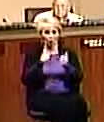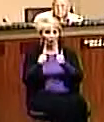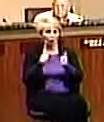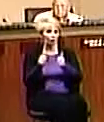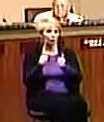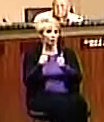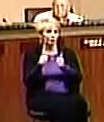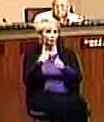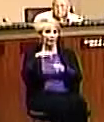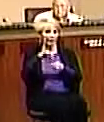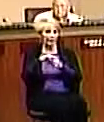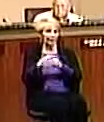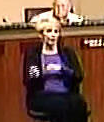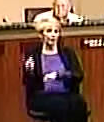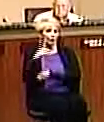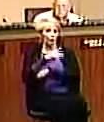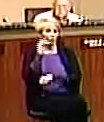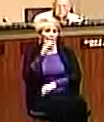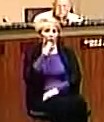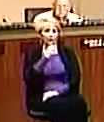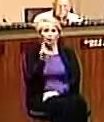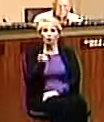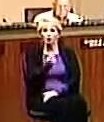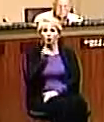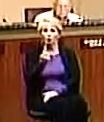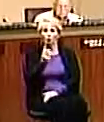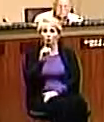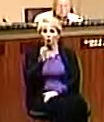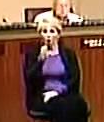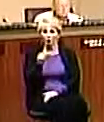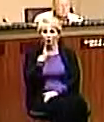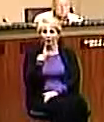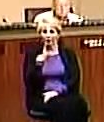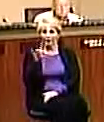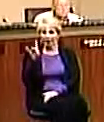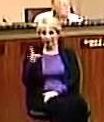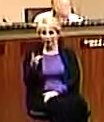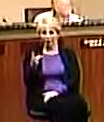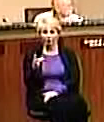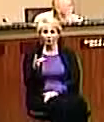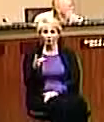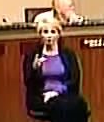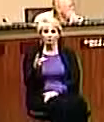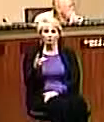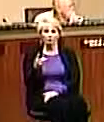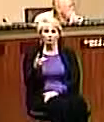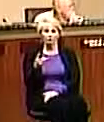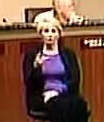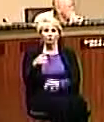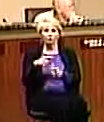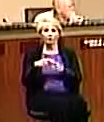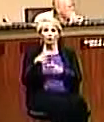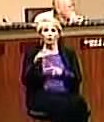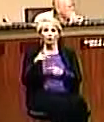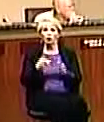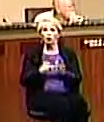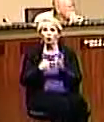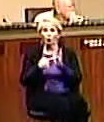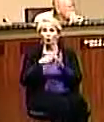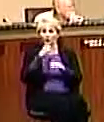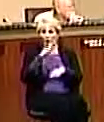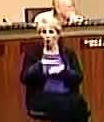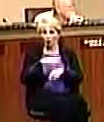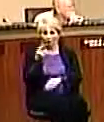the election day will be Tuesday, October the 8th, with any runoff election, if required, being